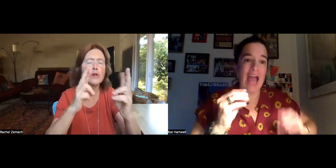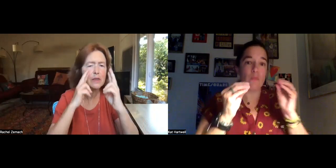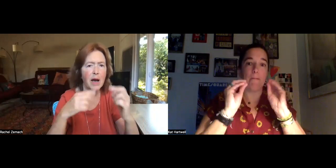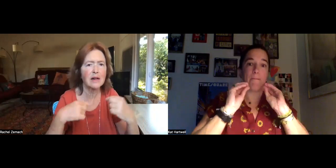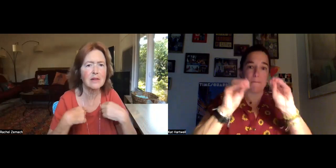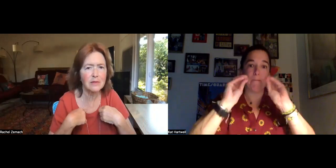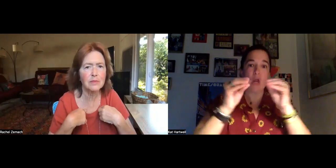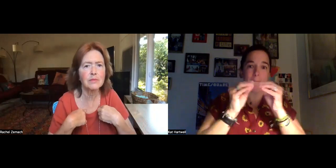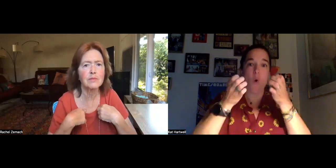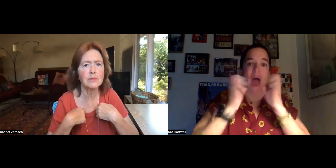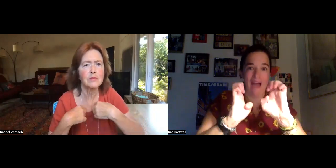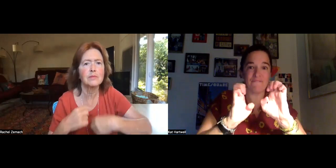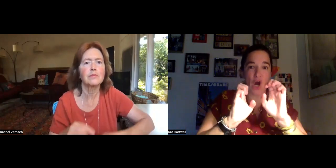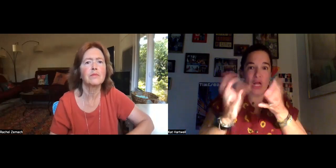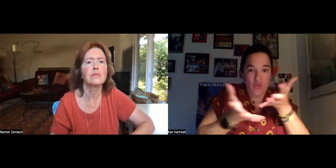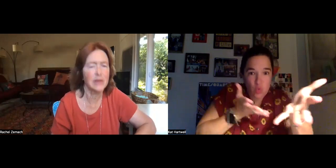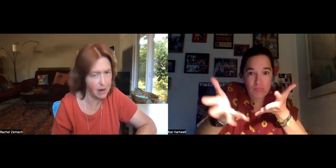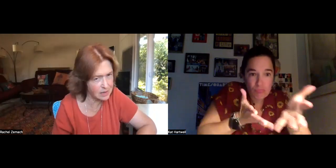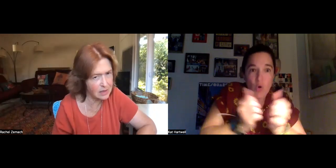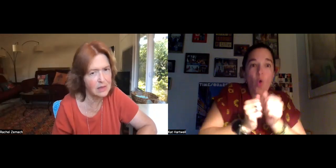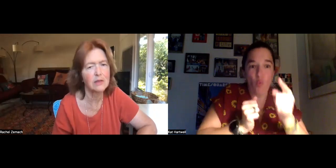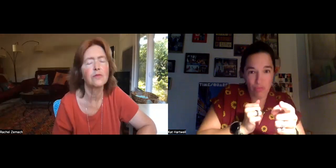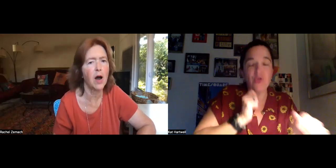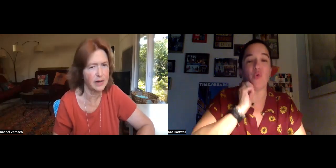And put in more effort into what you do.